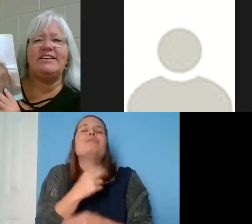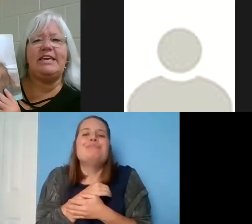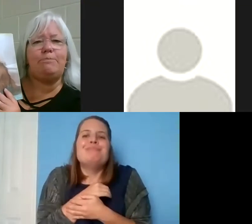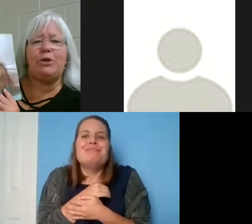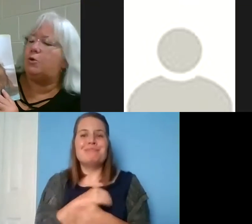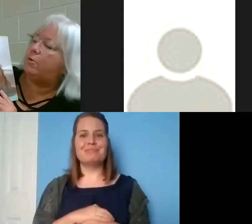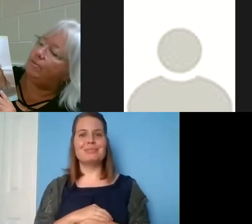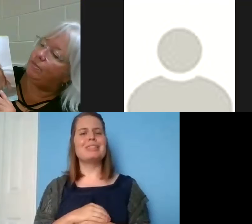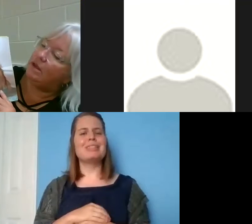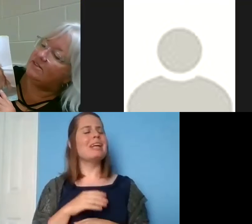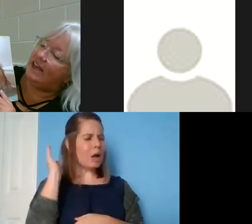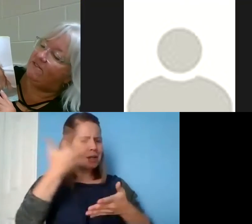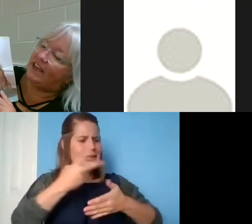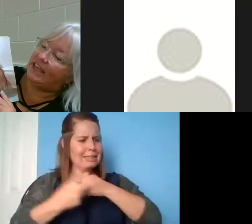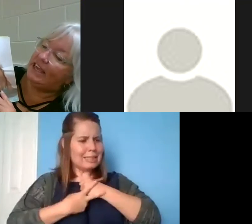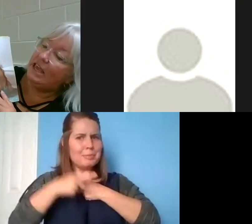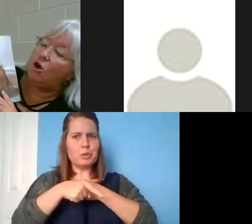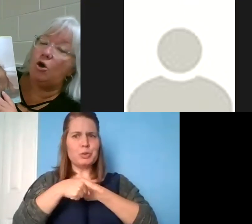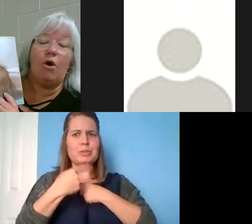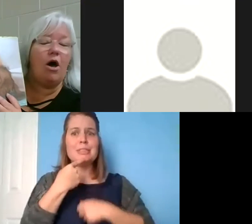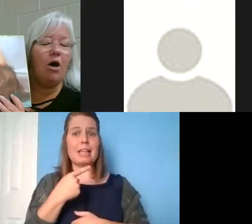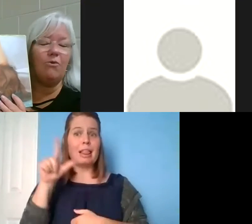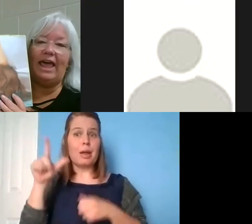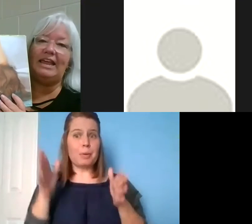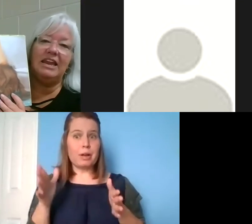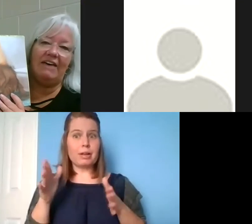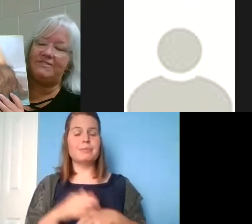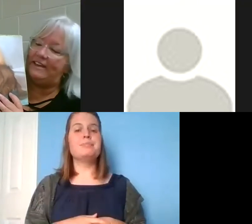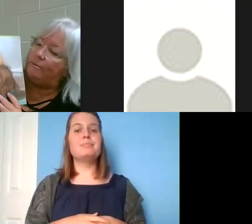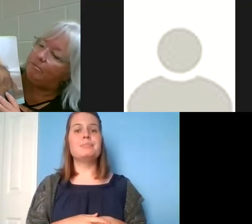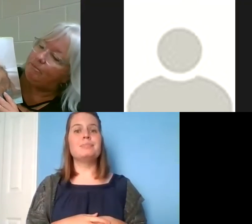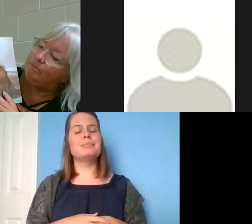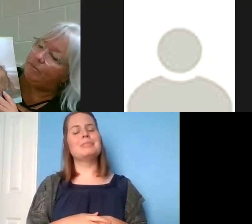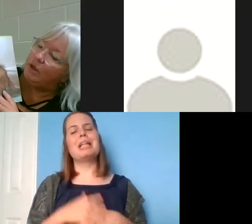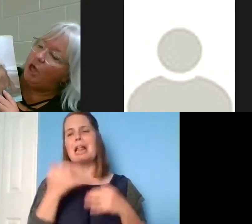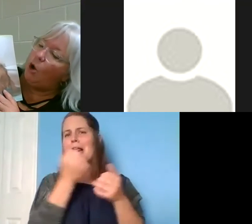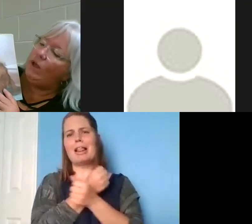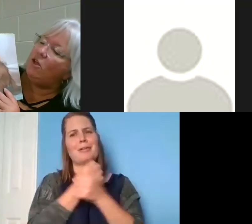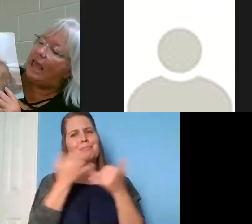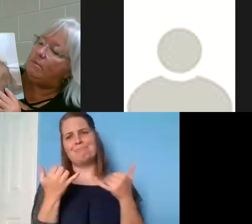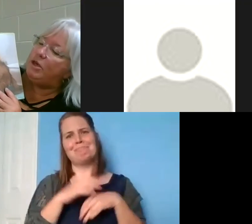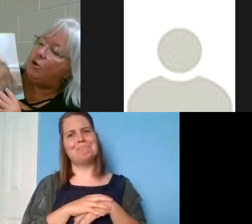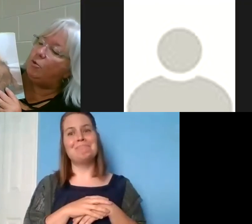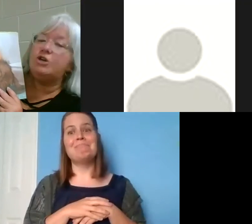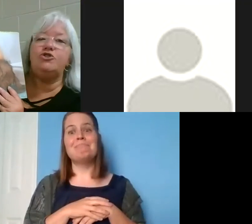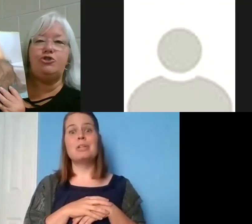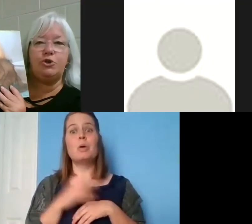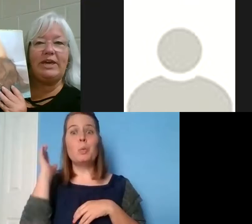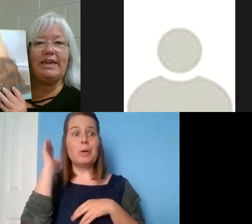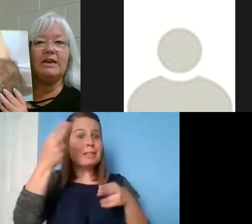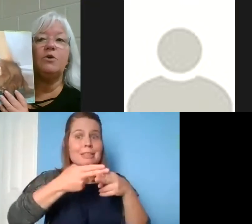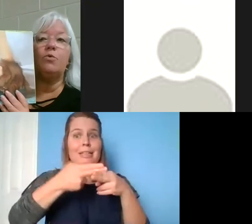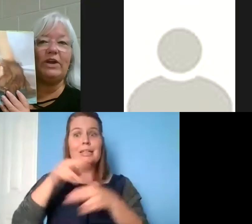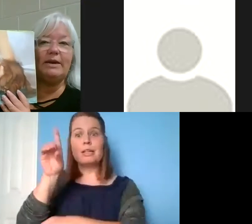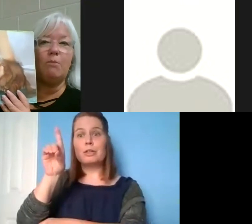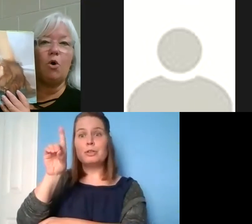going to keep you, said Vicki, who already loved him. We'll name you